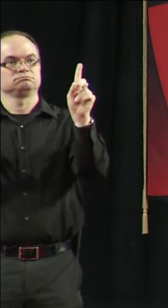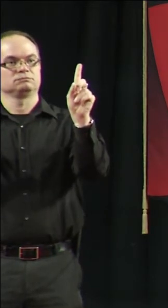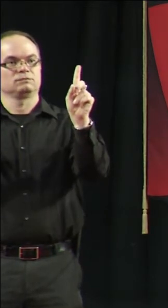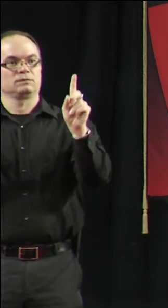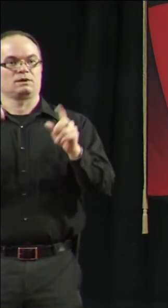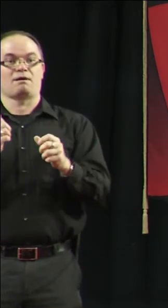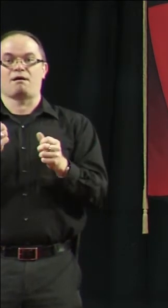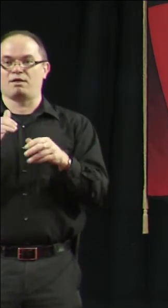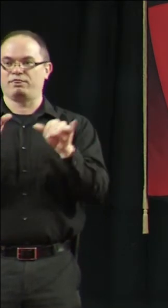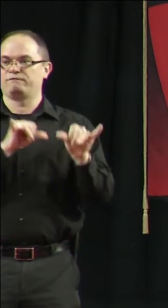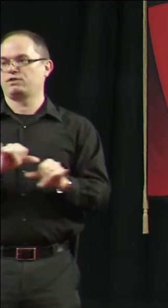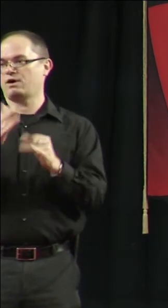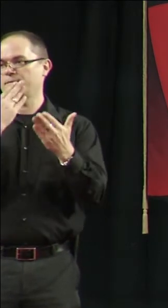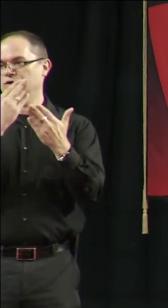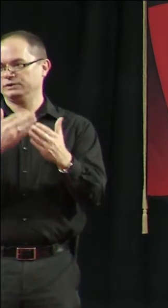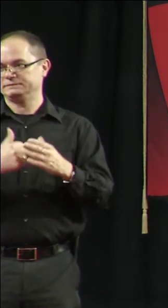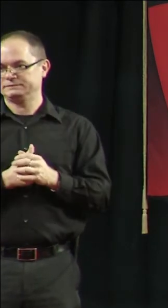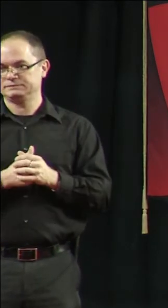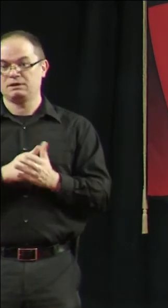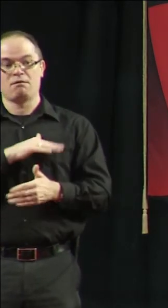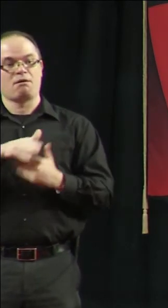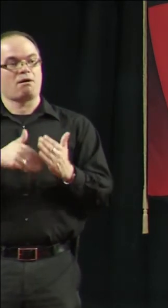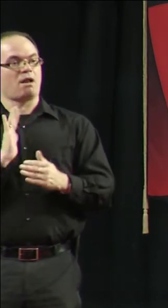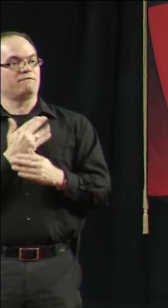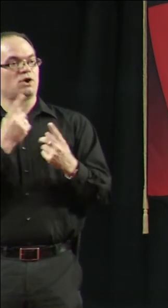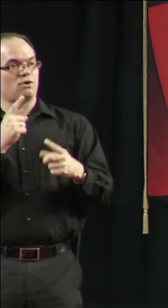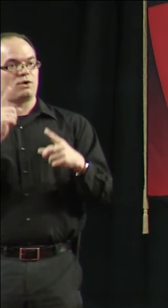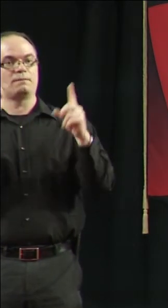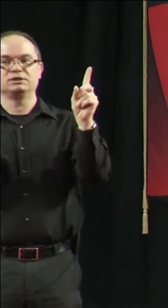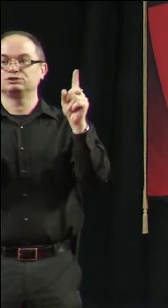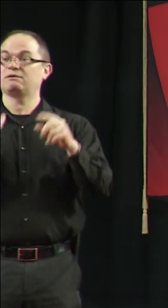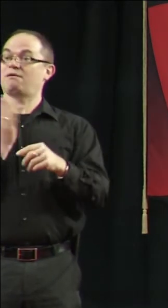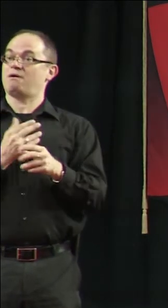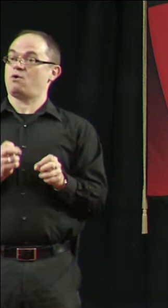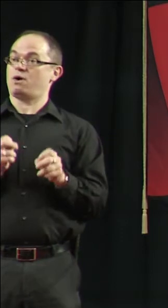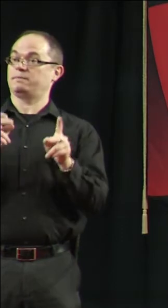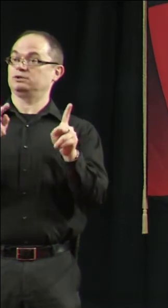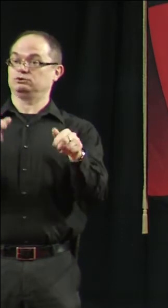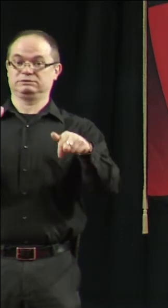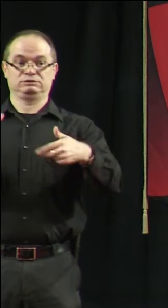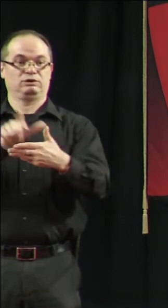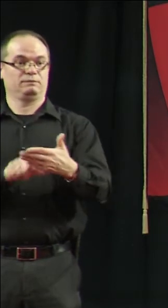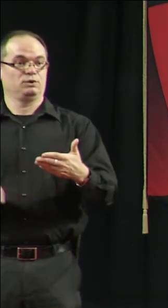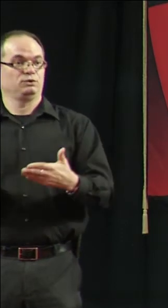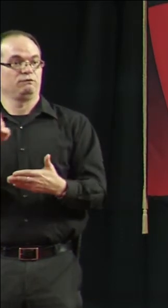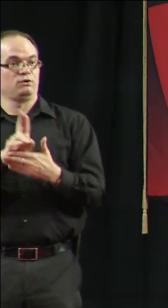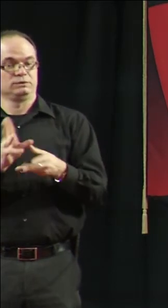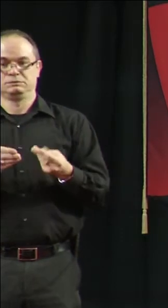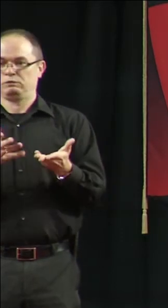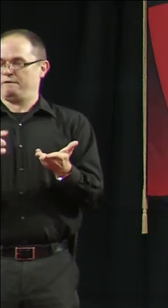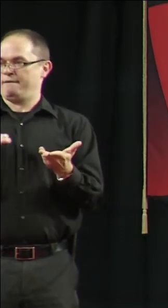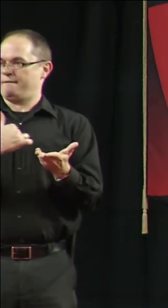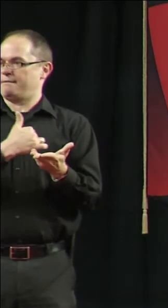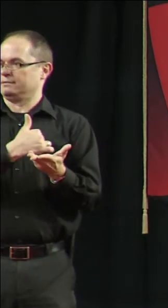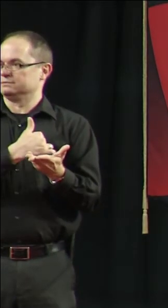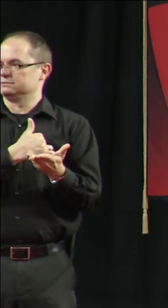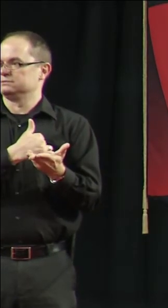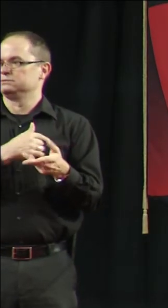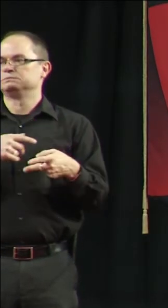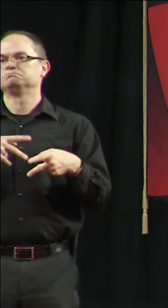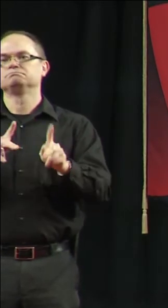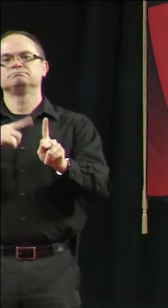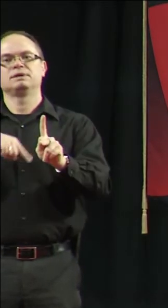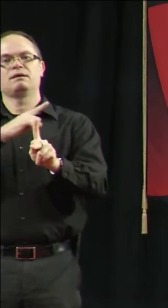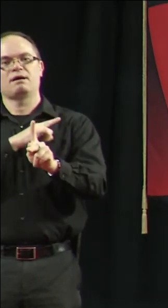common good. All of our accomplishments and the opportunities that Lamar University has provided us will allow